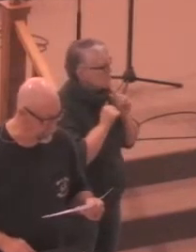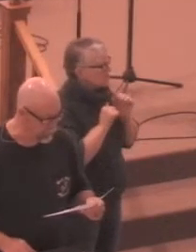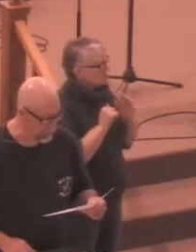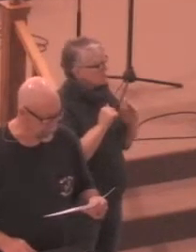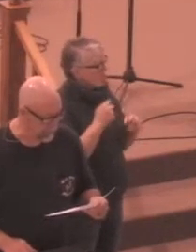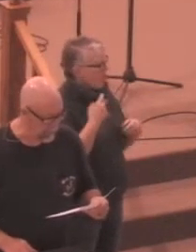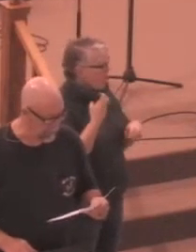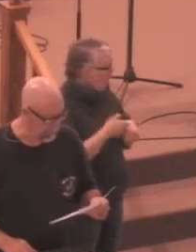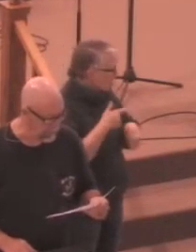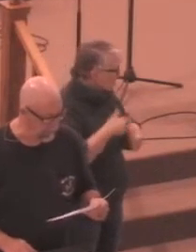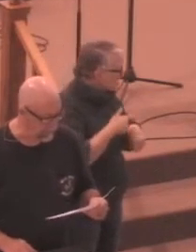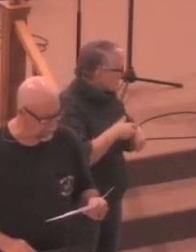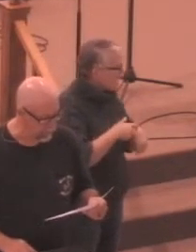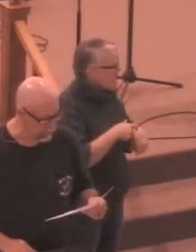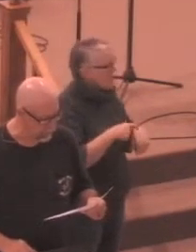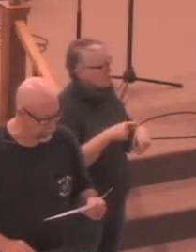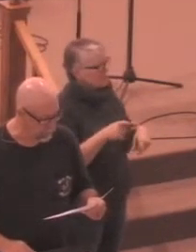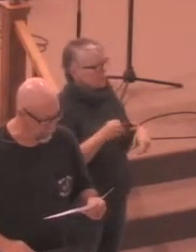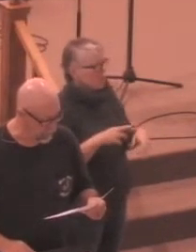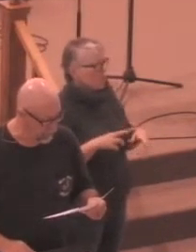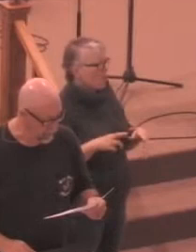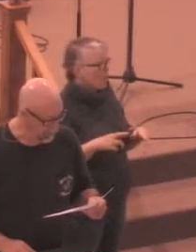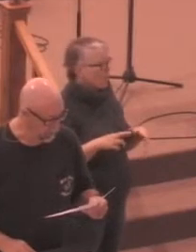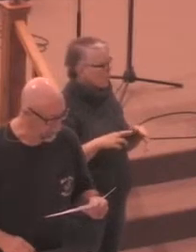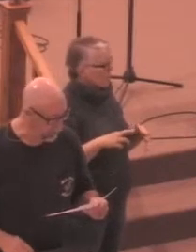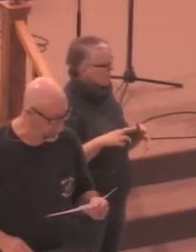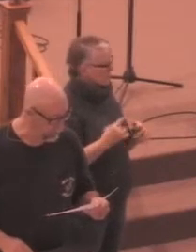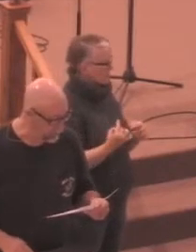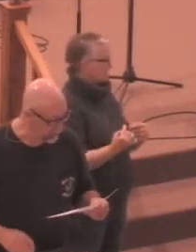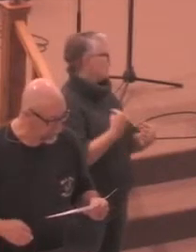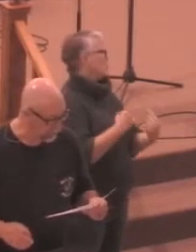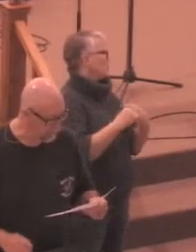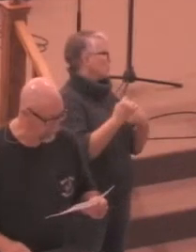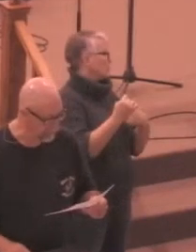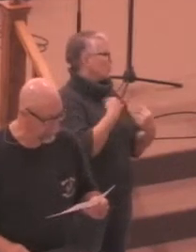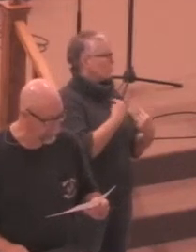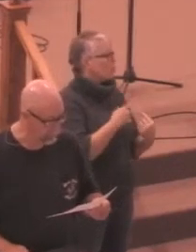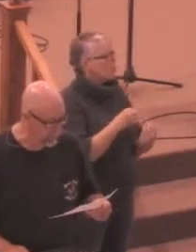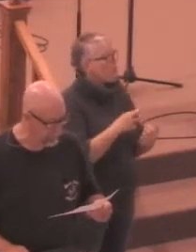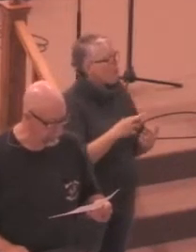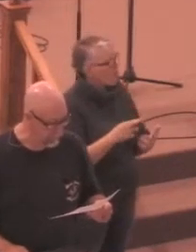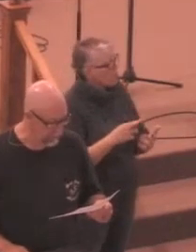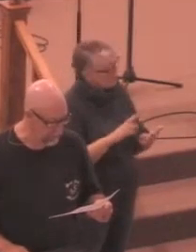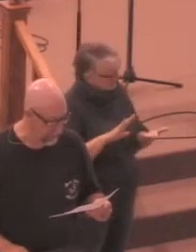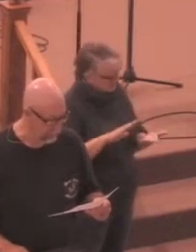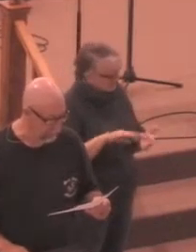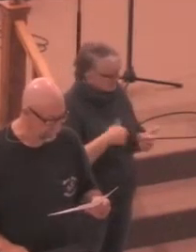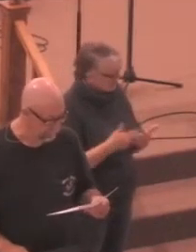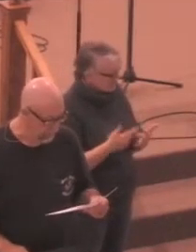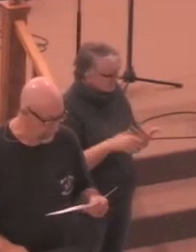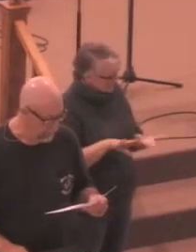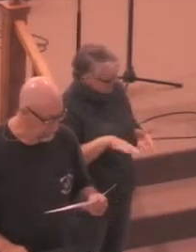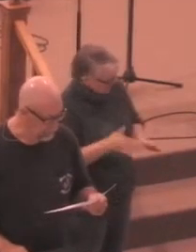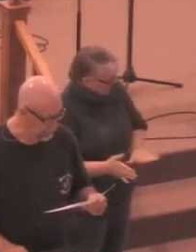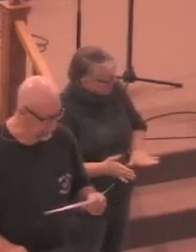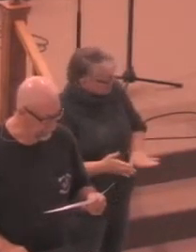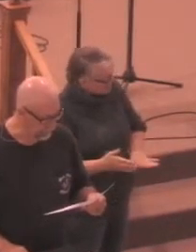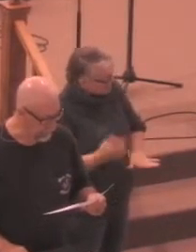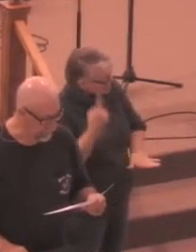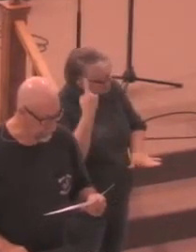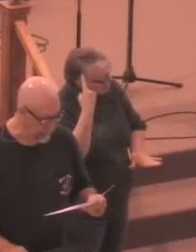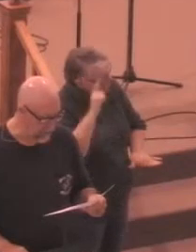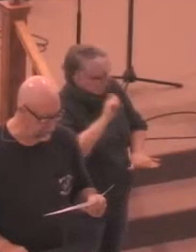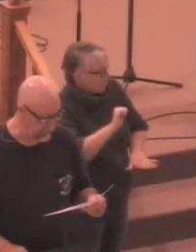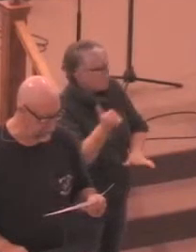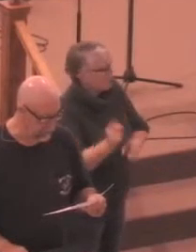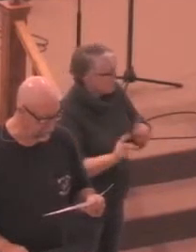without expecting anything in return. We are called to agape love through Christ's example. It's there in